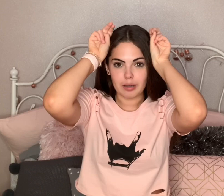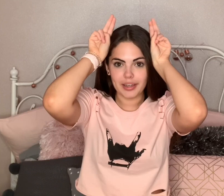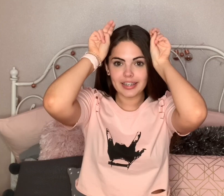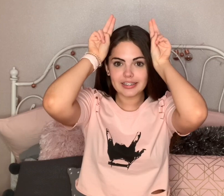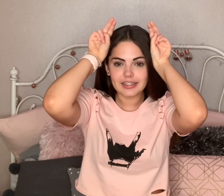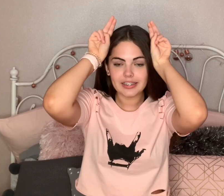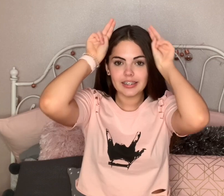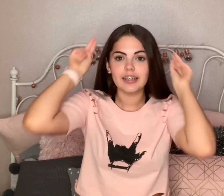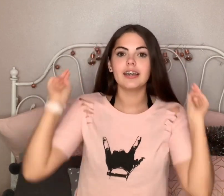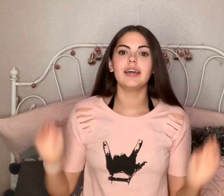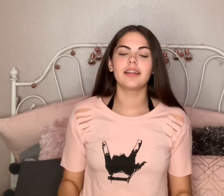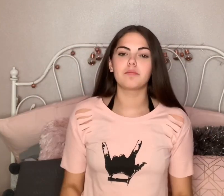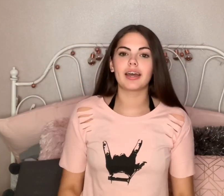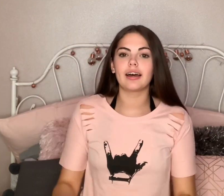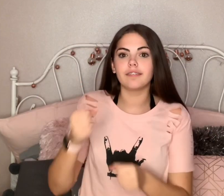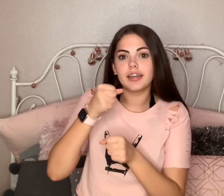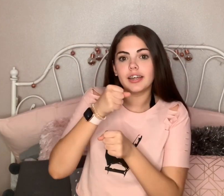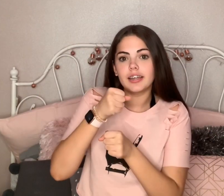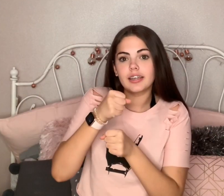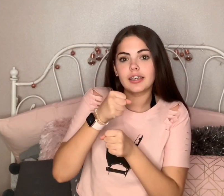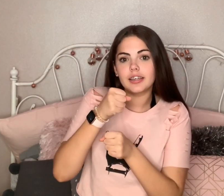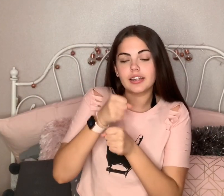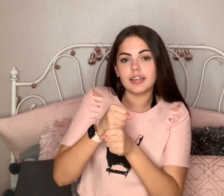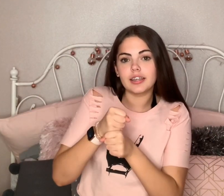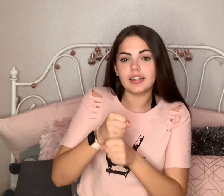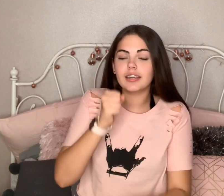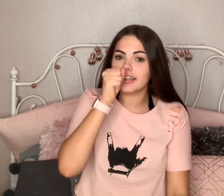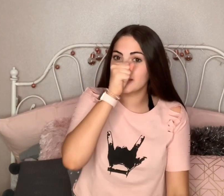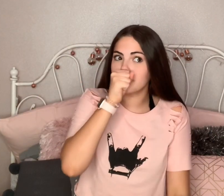Rabbit. And then we have guinea pig.